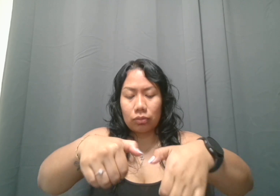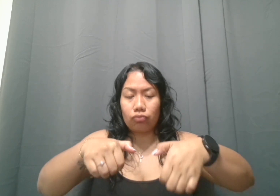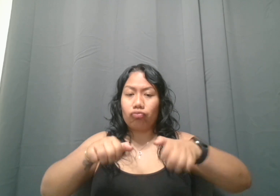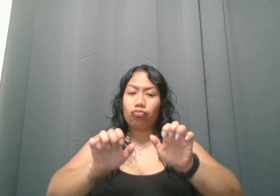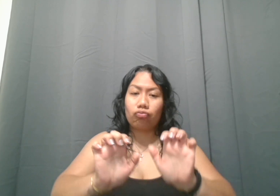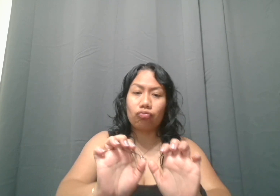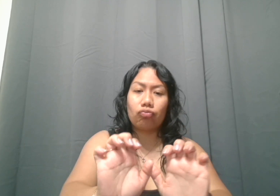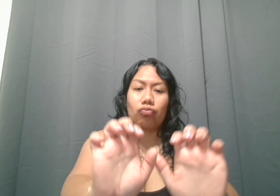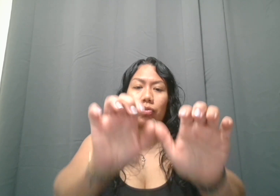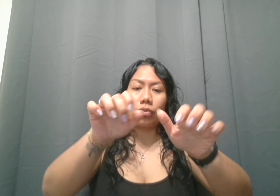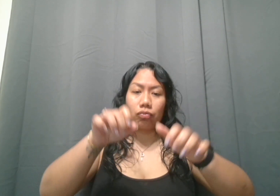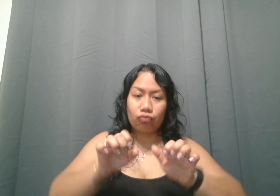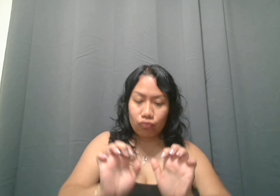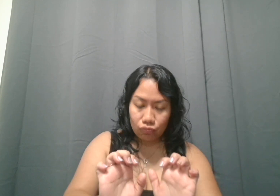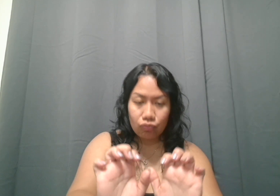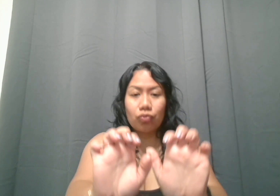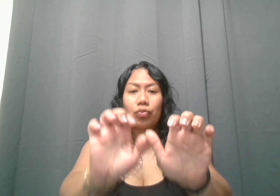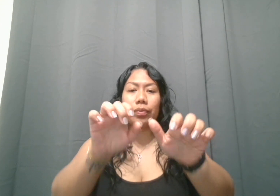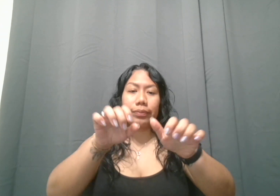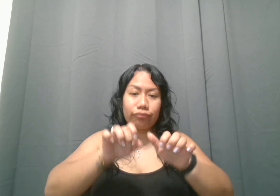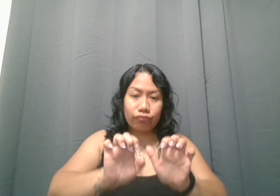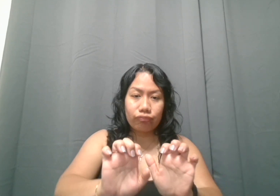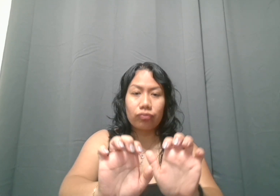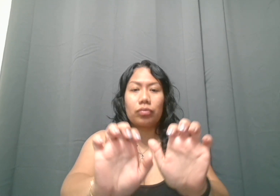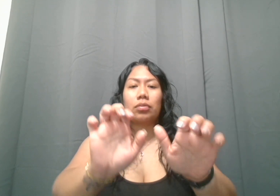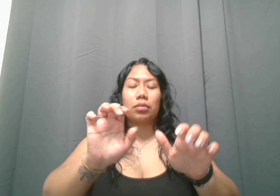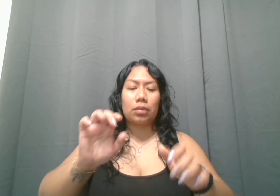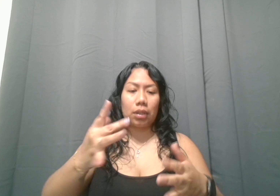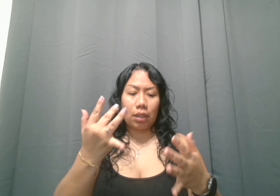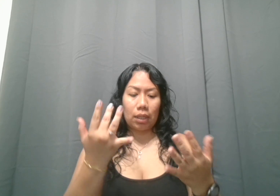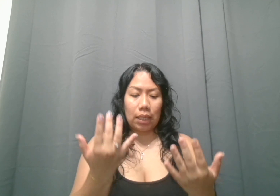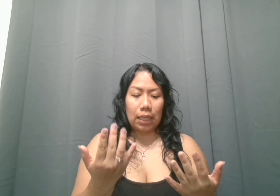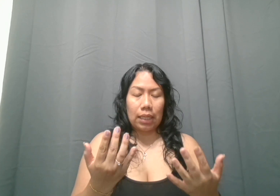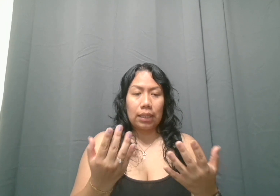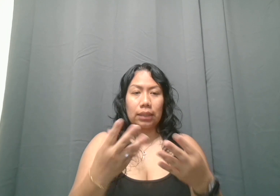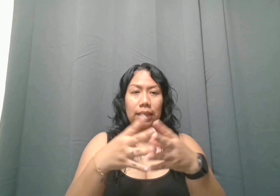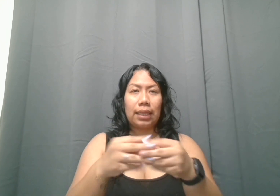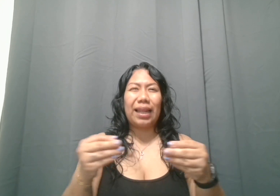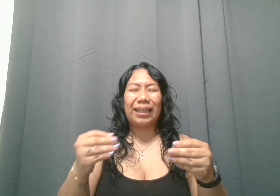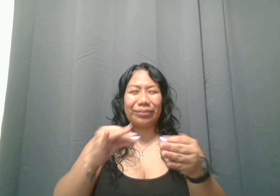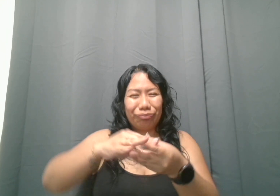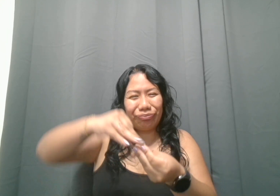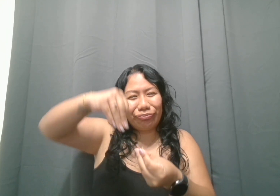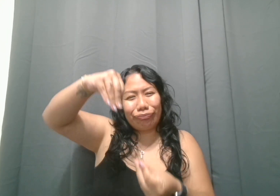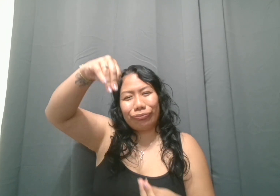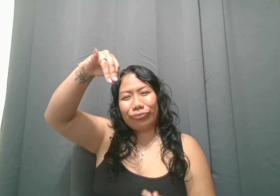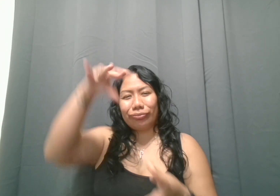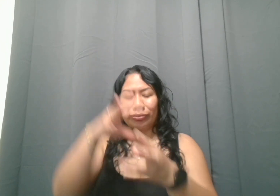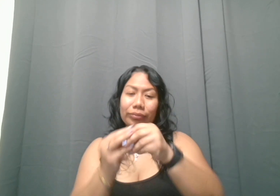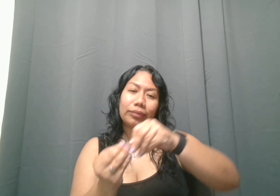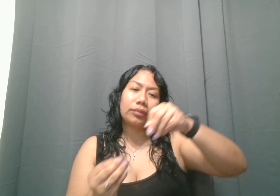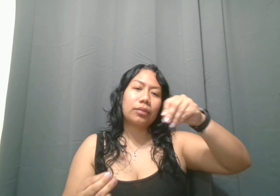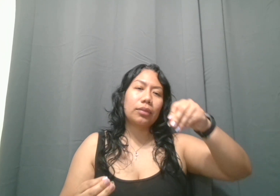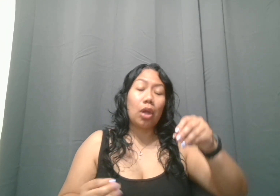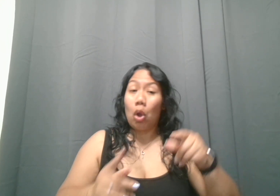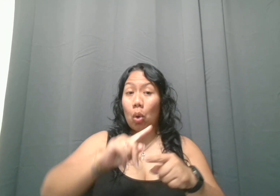Continue pushing the dough down until it becomes elastic. When it's not too sticky and